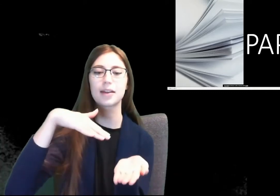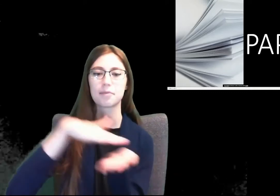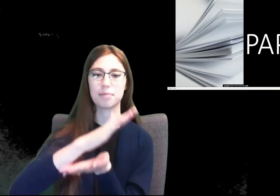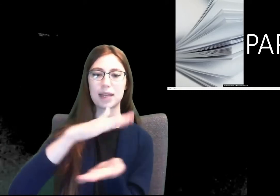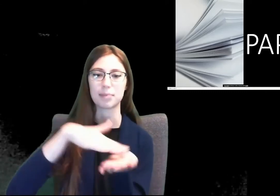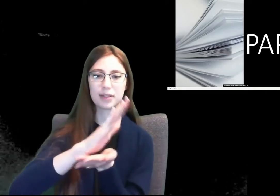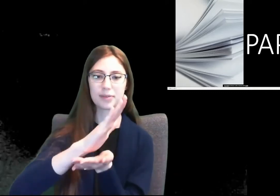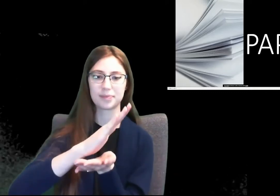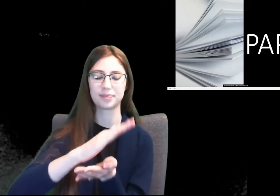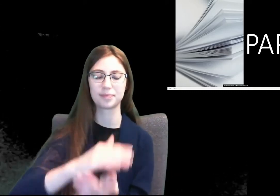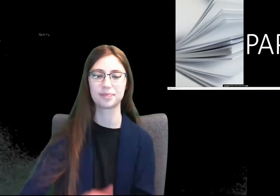paper.